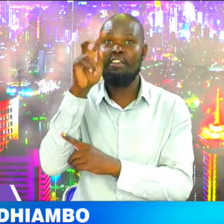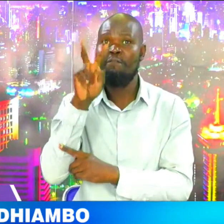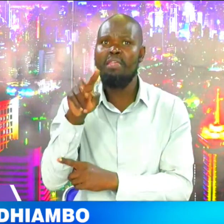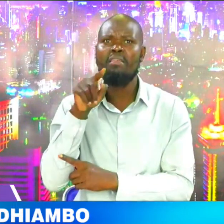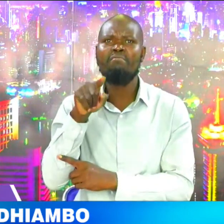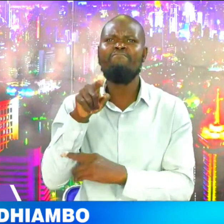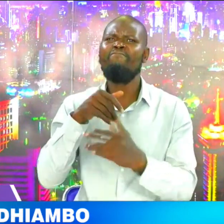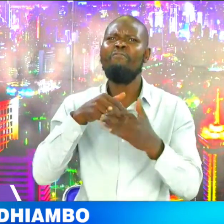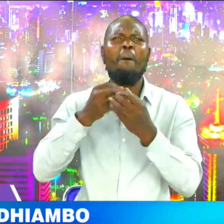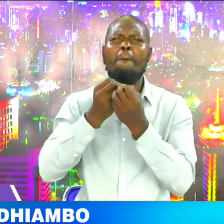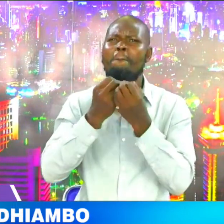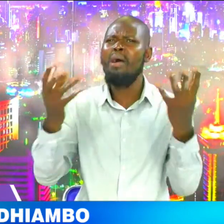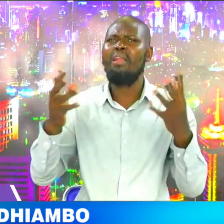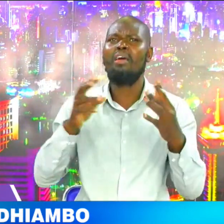to make sure they raise